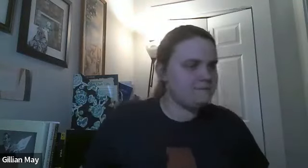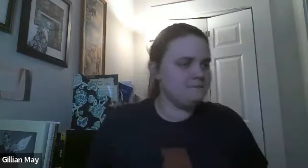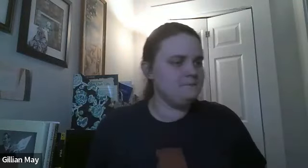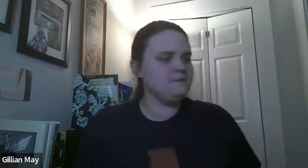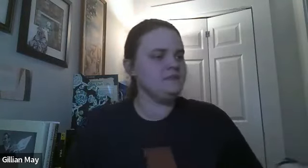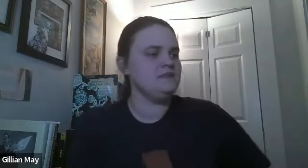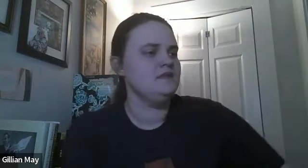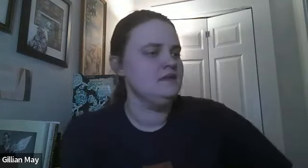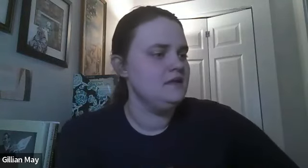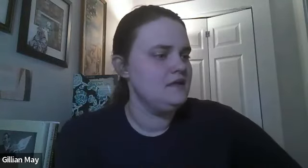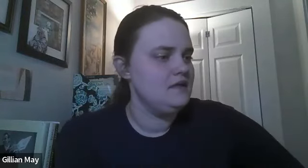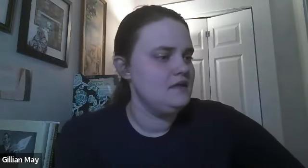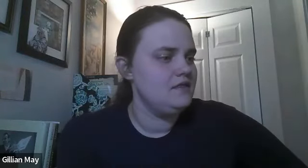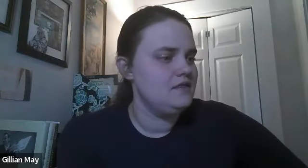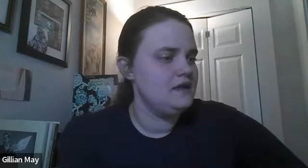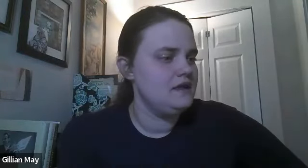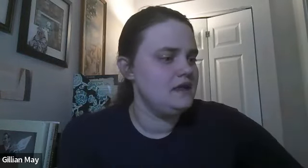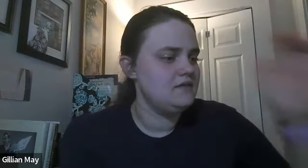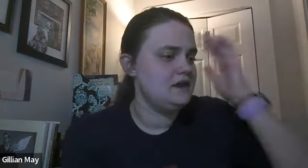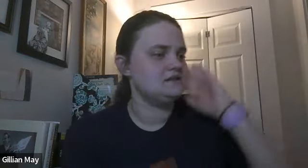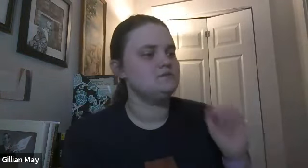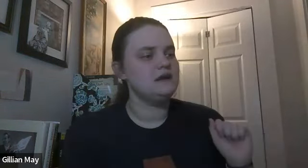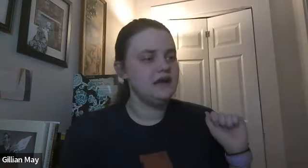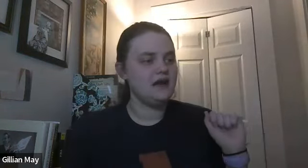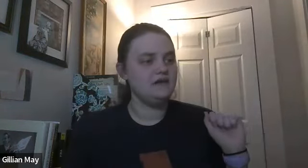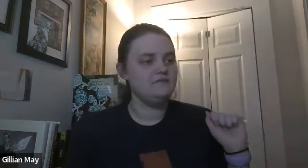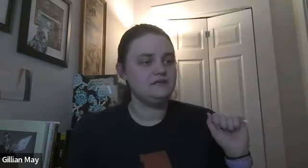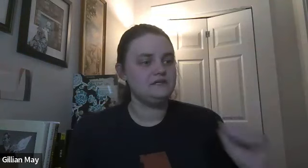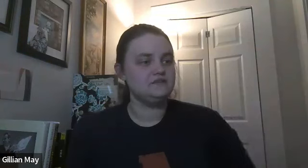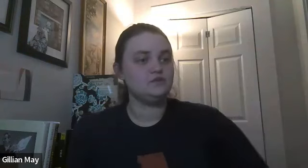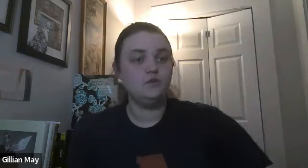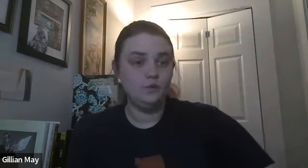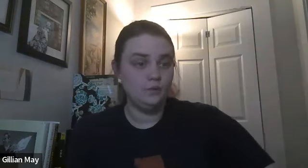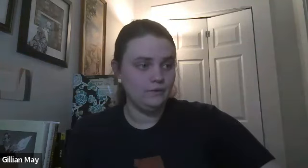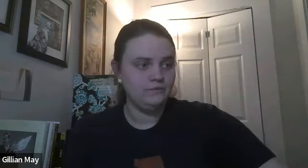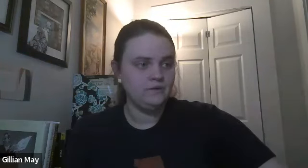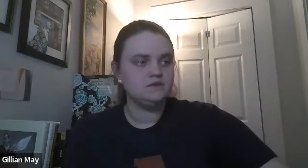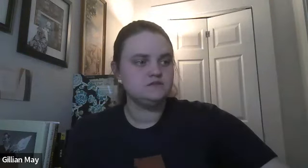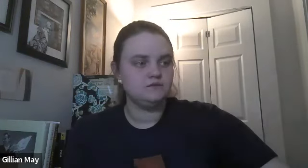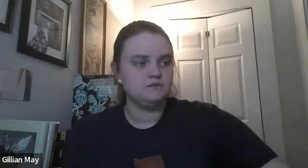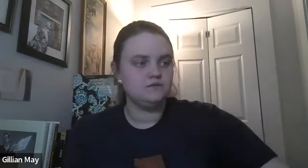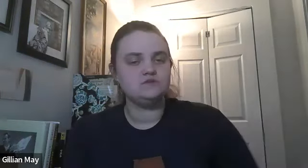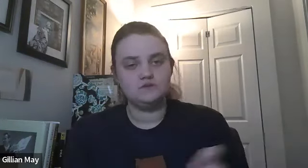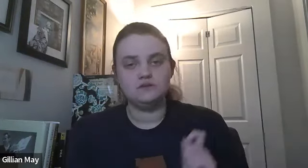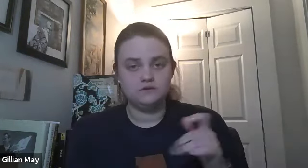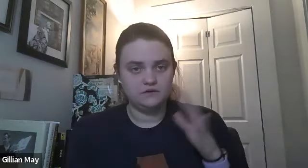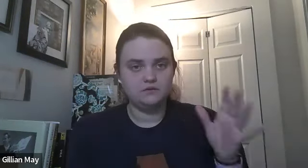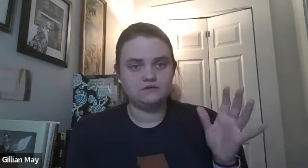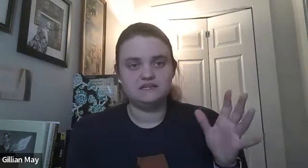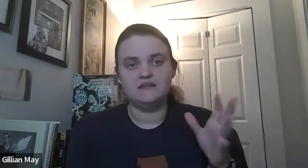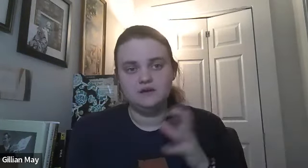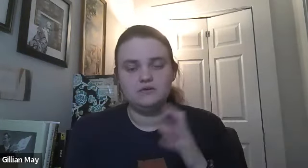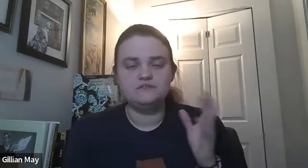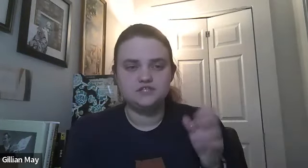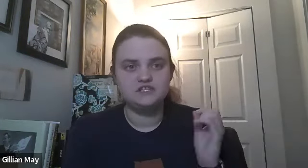Okay. Then the next one I have is cool. So this was our little, the coolest thing, like, oh, she's a